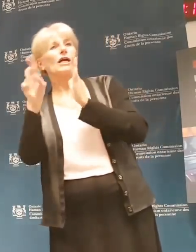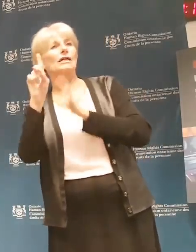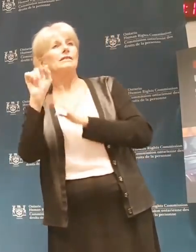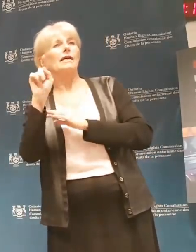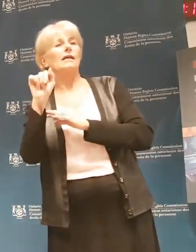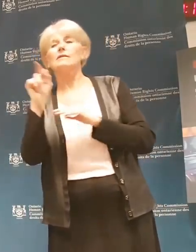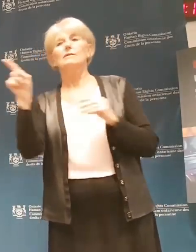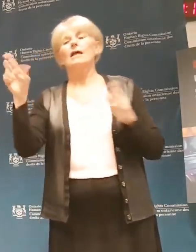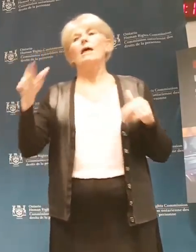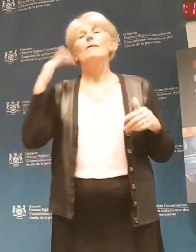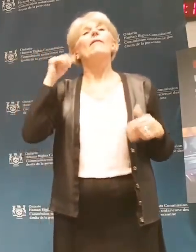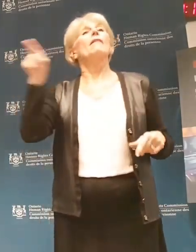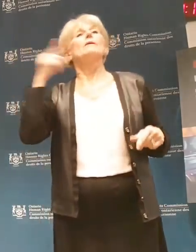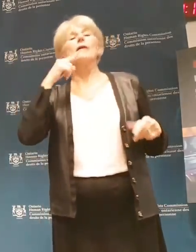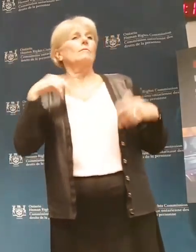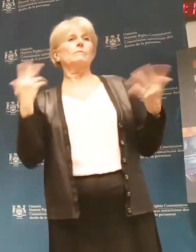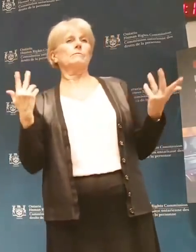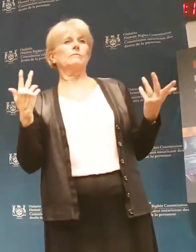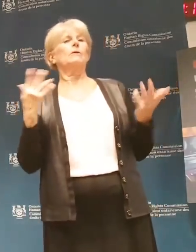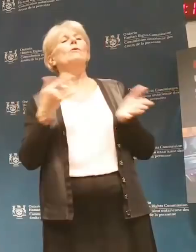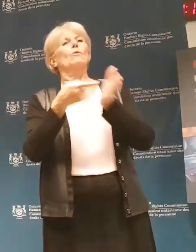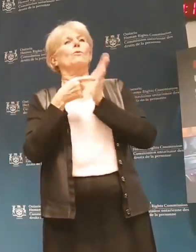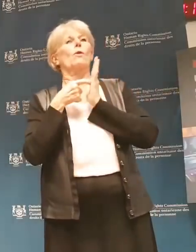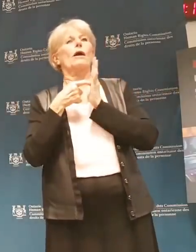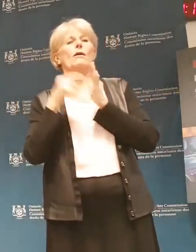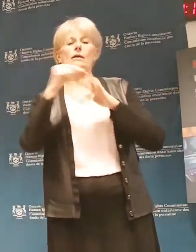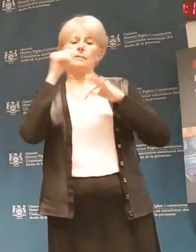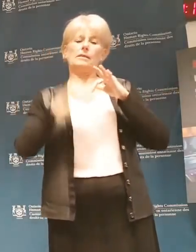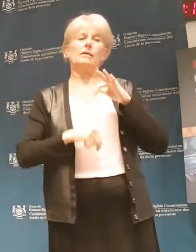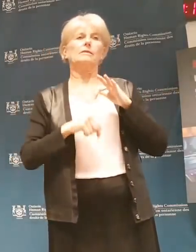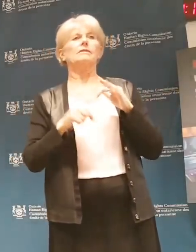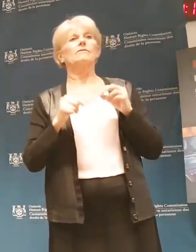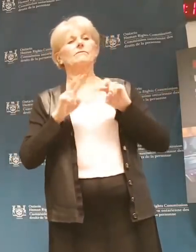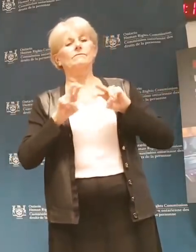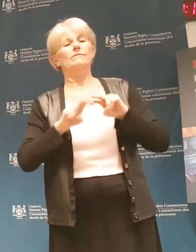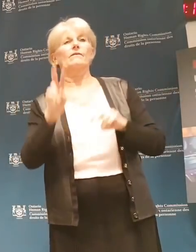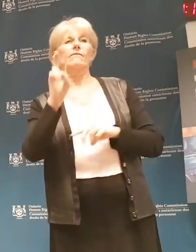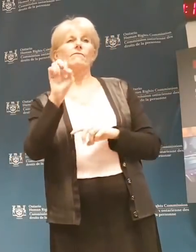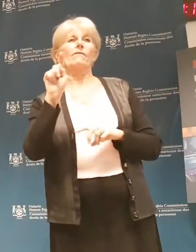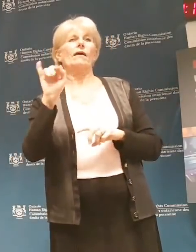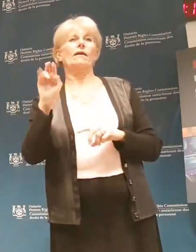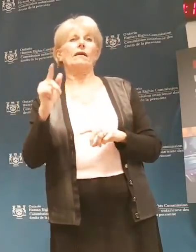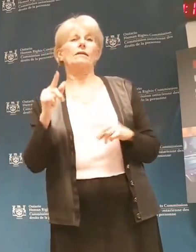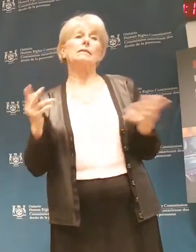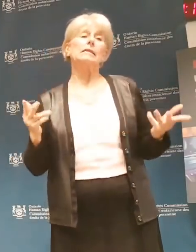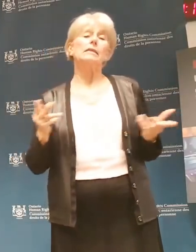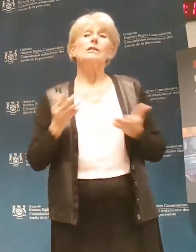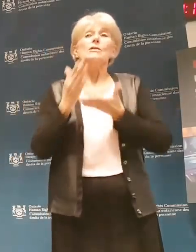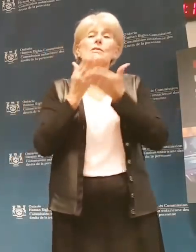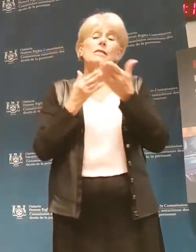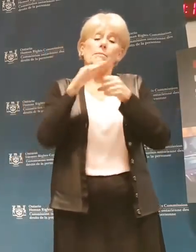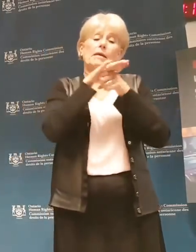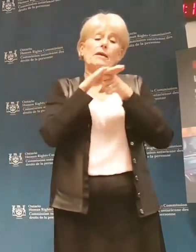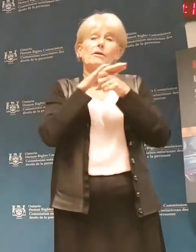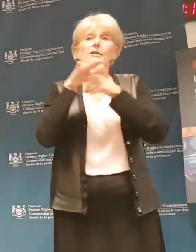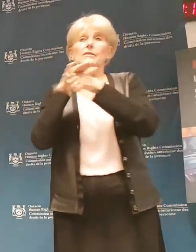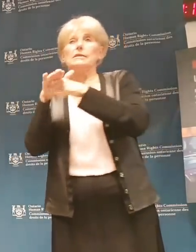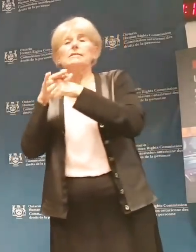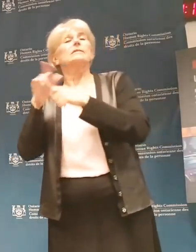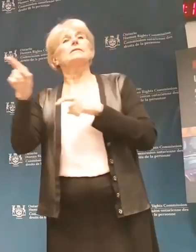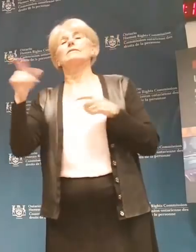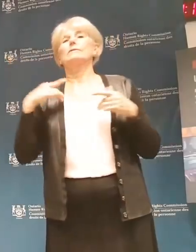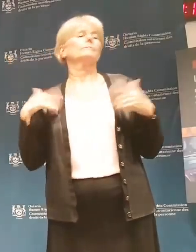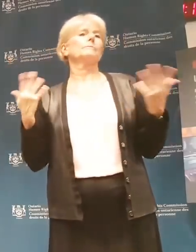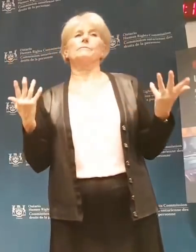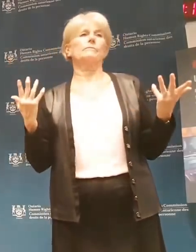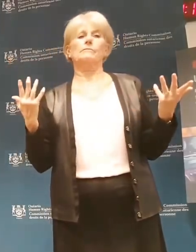because they take the position that it would require extensive vetting. So there are a few areas where they have taken the